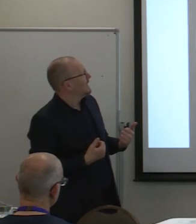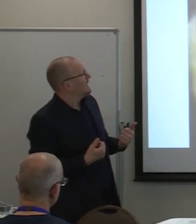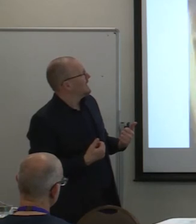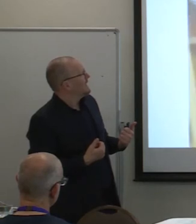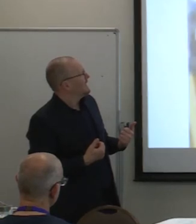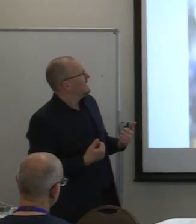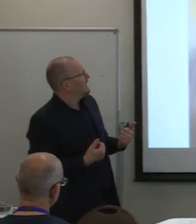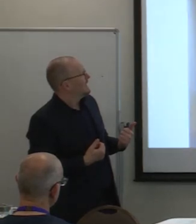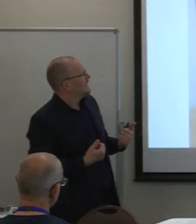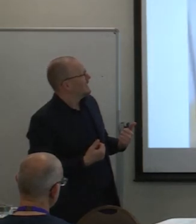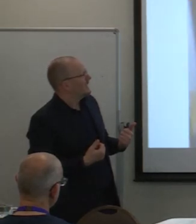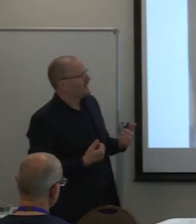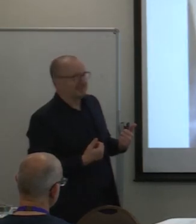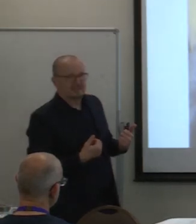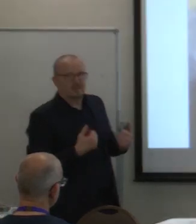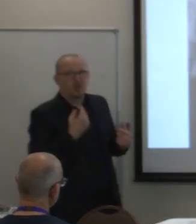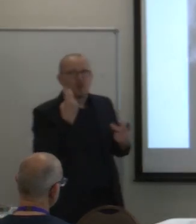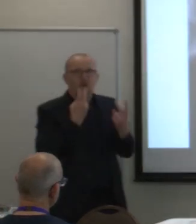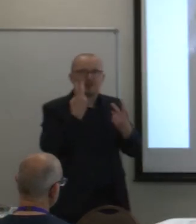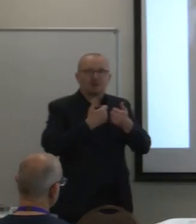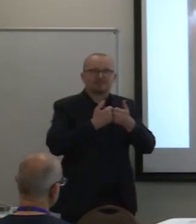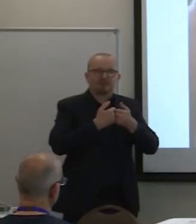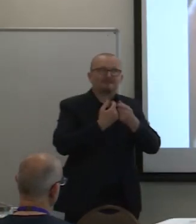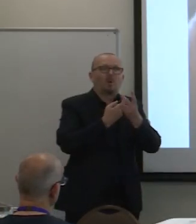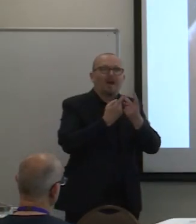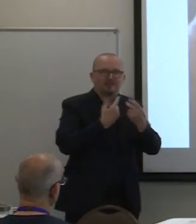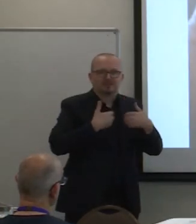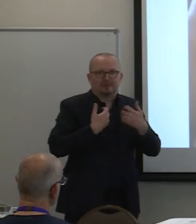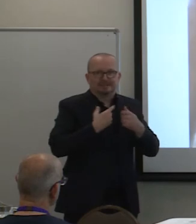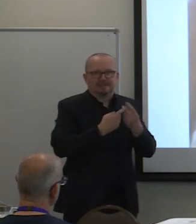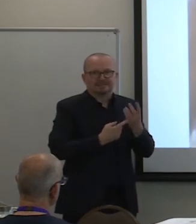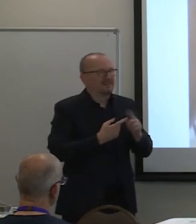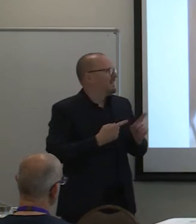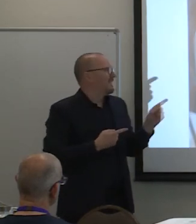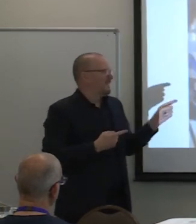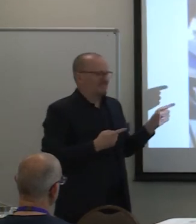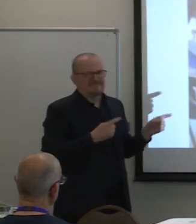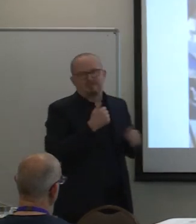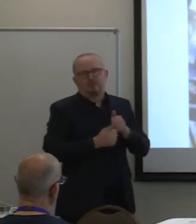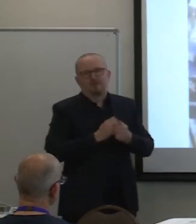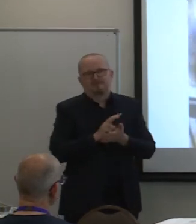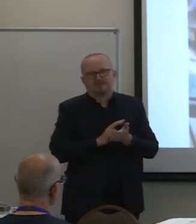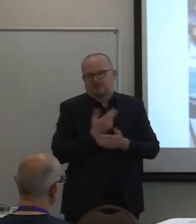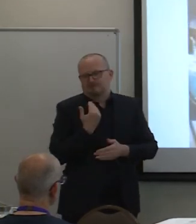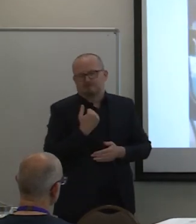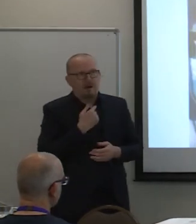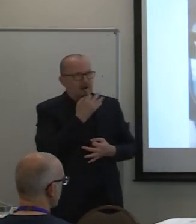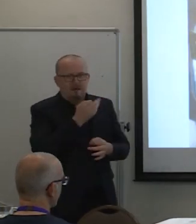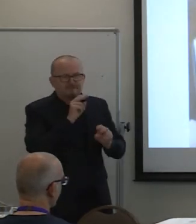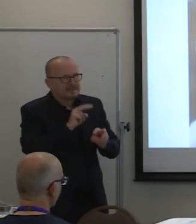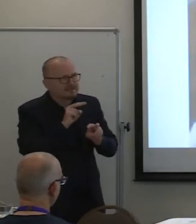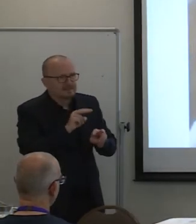himself out and his mates on Instagram. This video did the rounds on the internet earlier on in the year, and I find it fascinating.